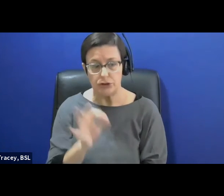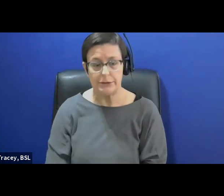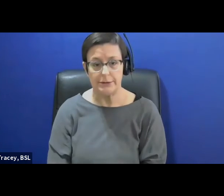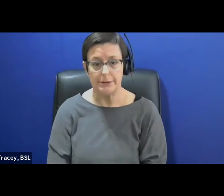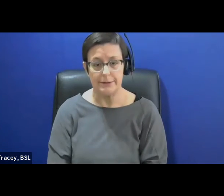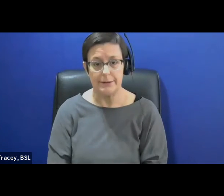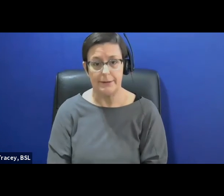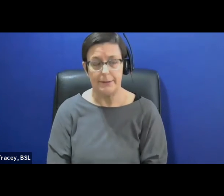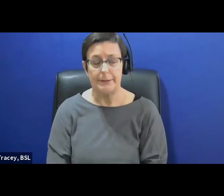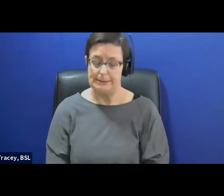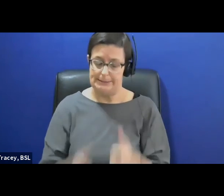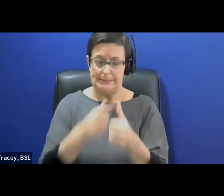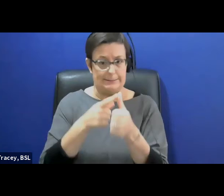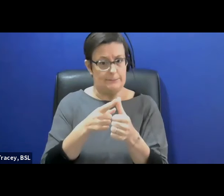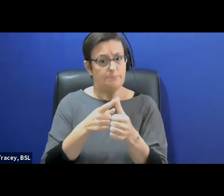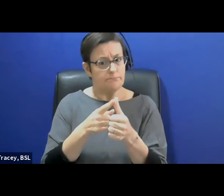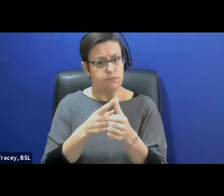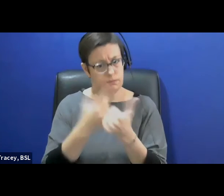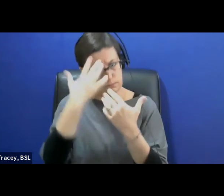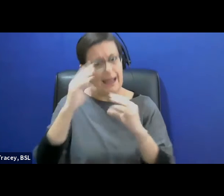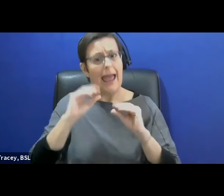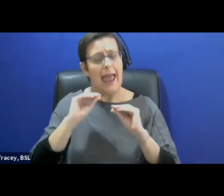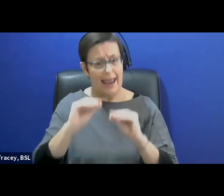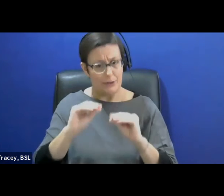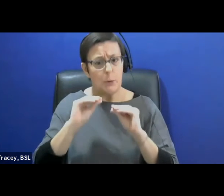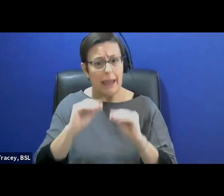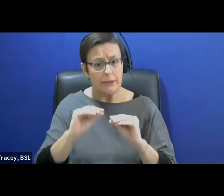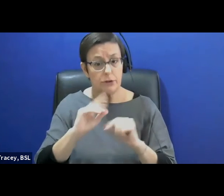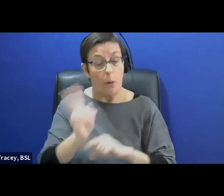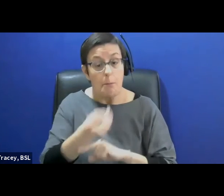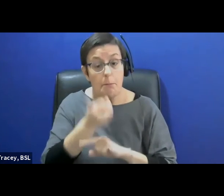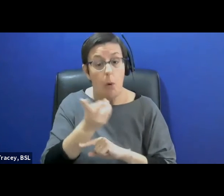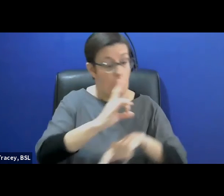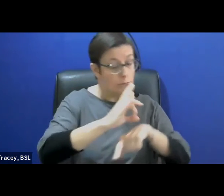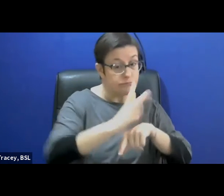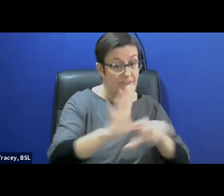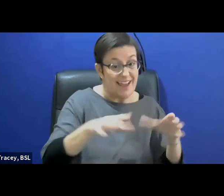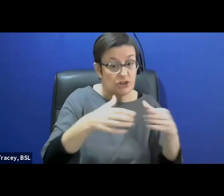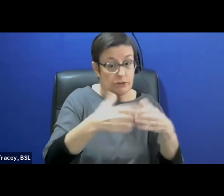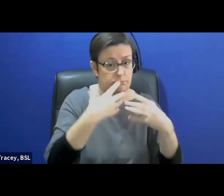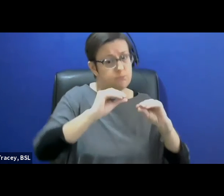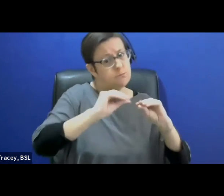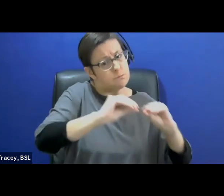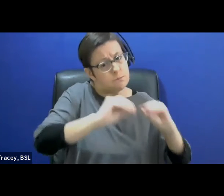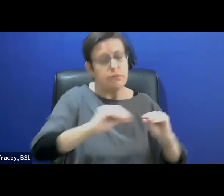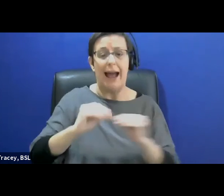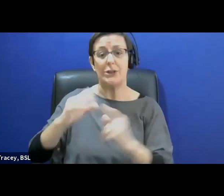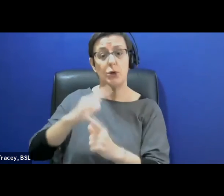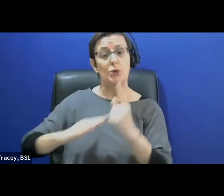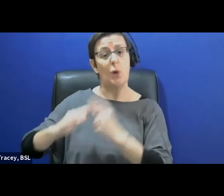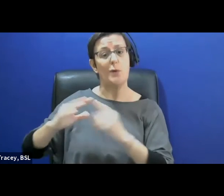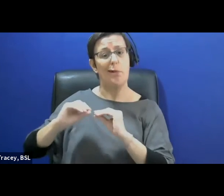is education, both professionally and socially. I'm never convinced that certainly in the UK, the